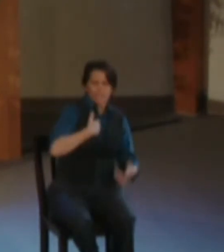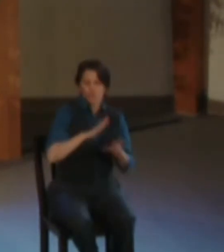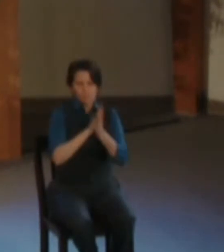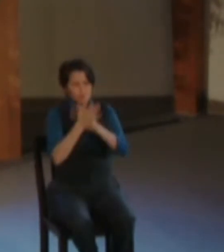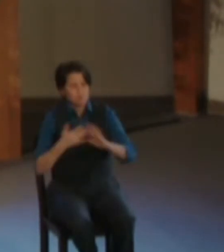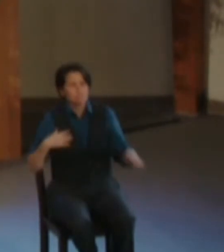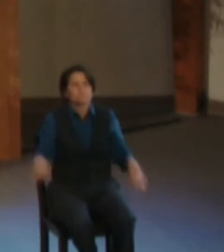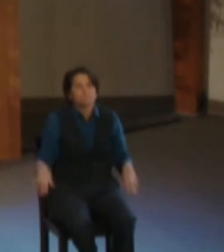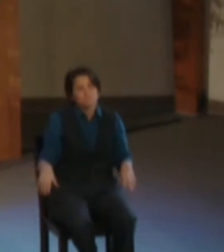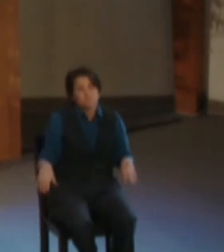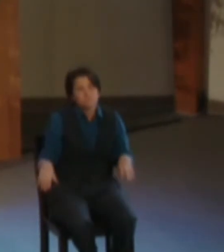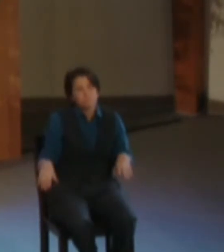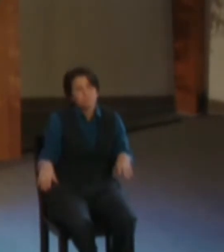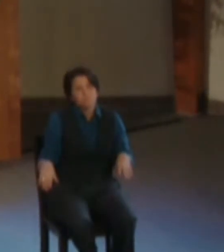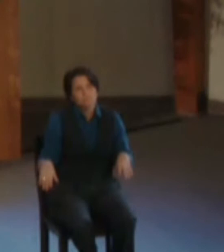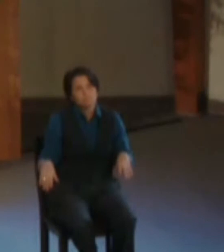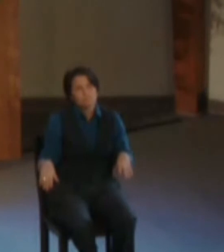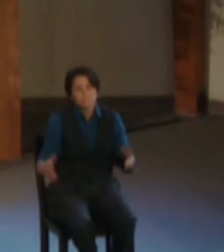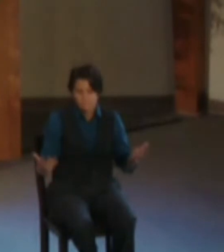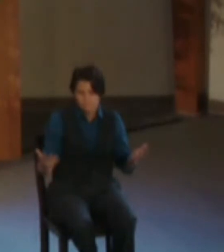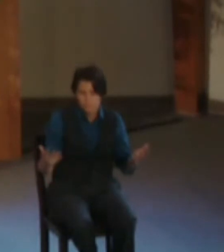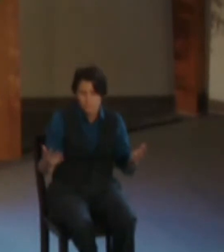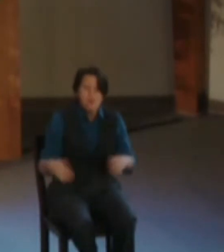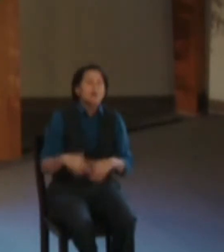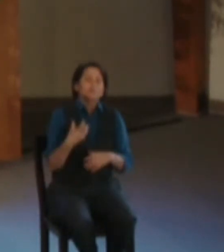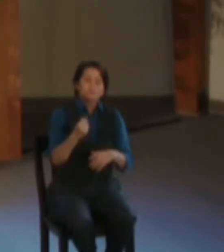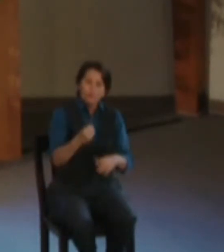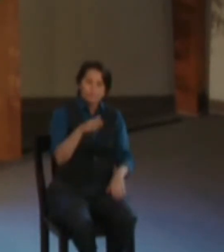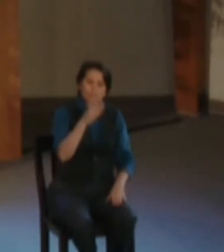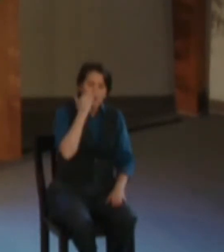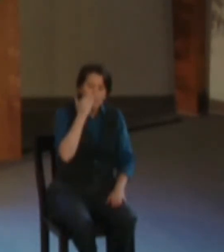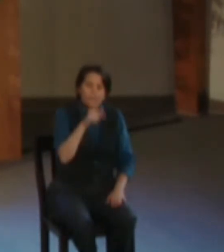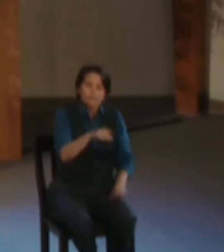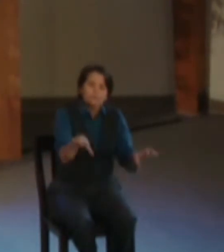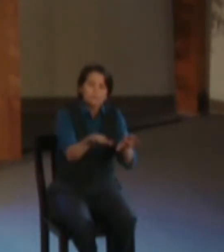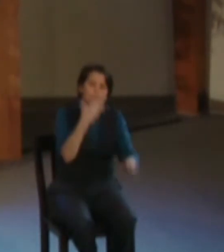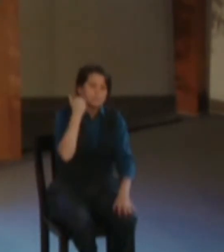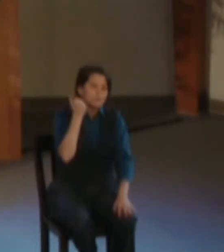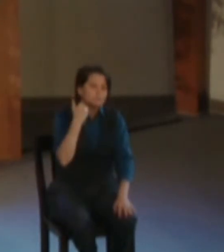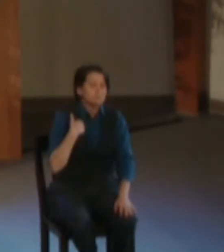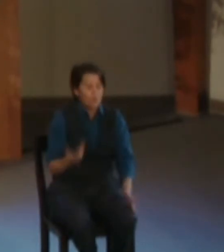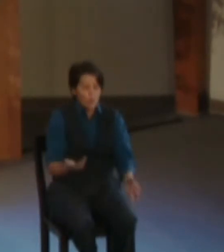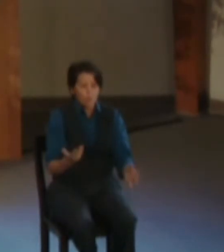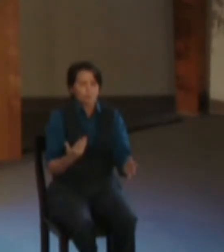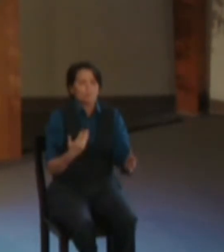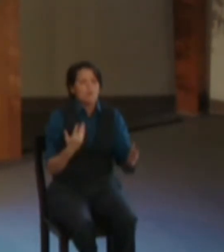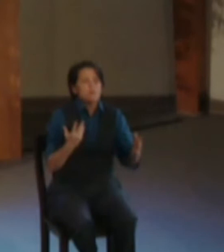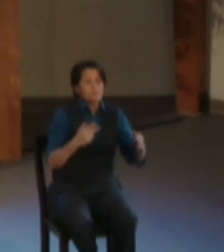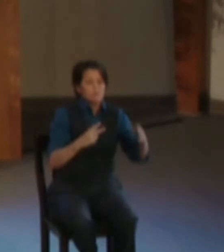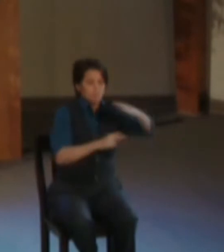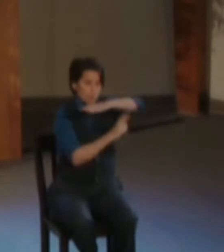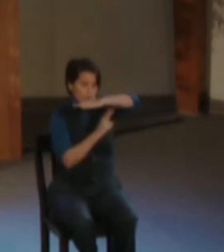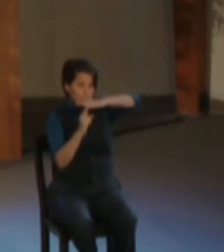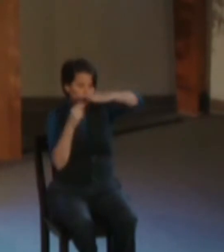And know that they are doing the best that they can in that moment. So when you see the homeless underneath the underpasses of 183 or any